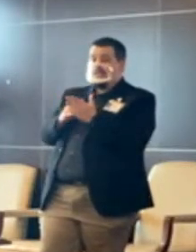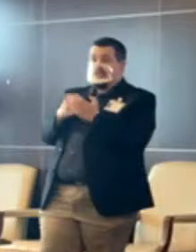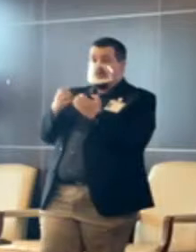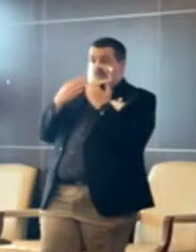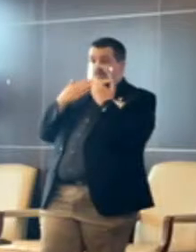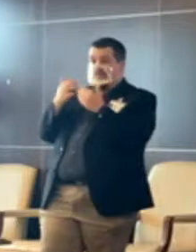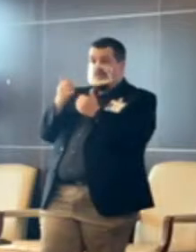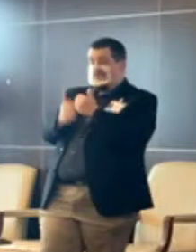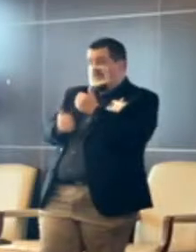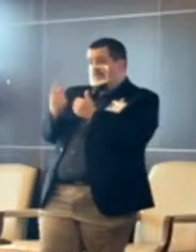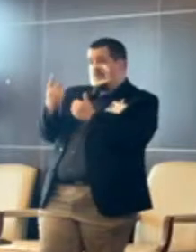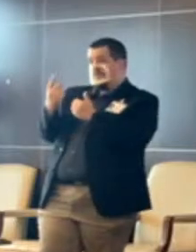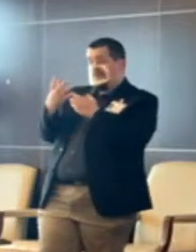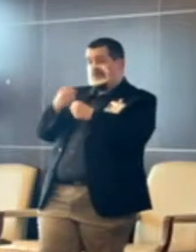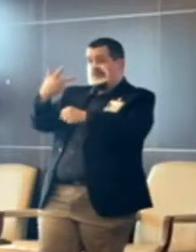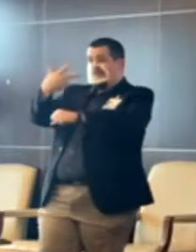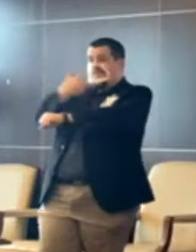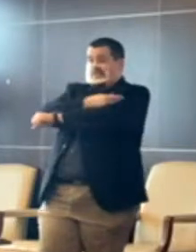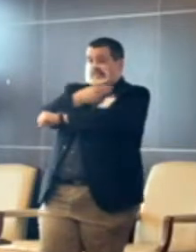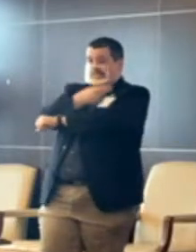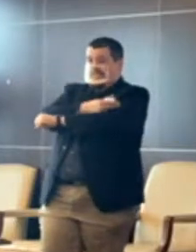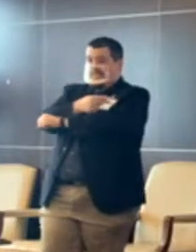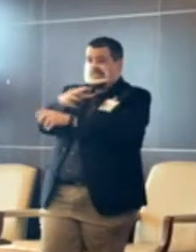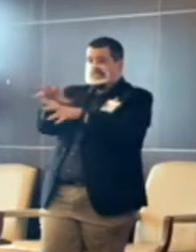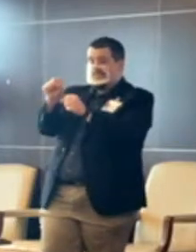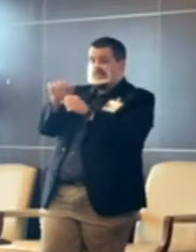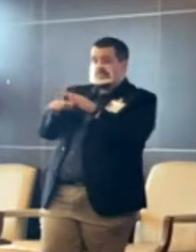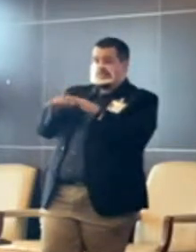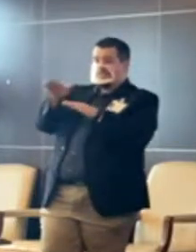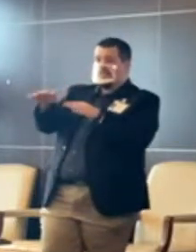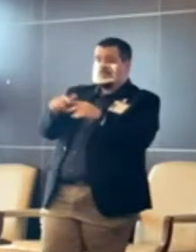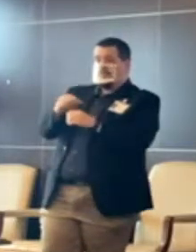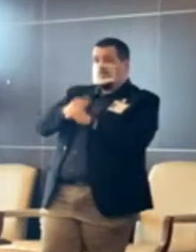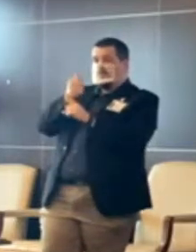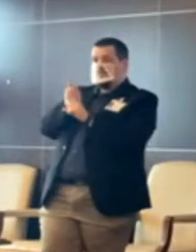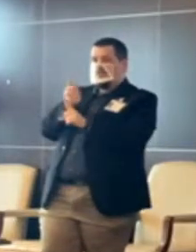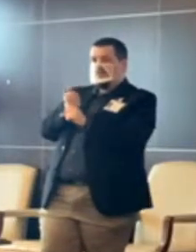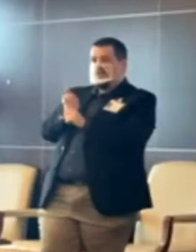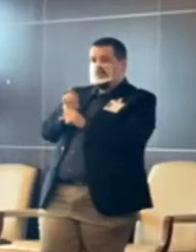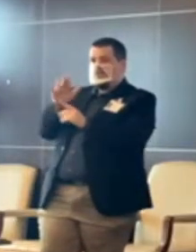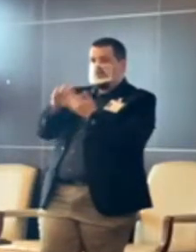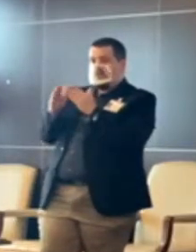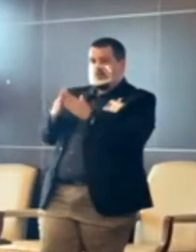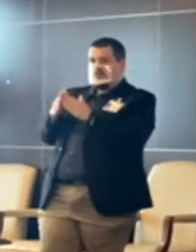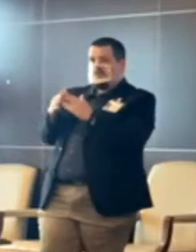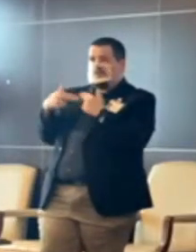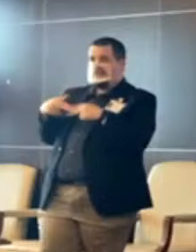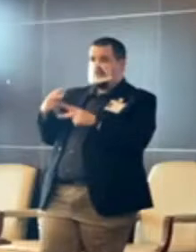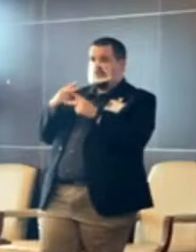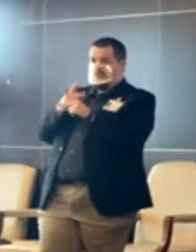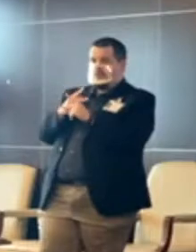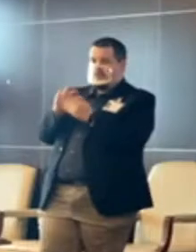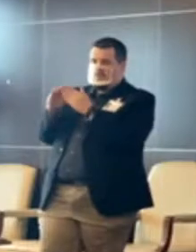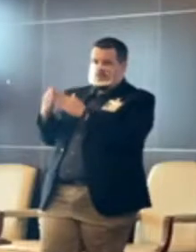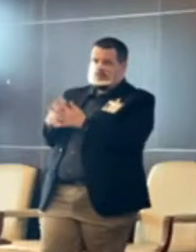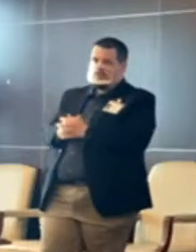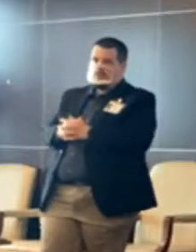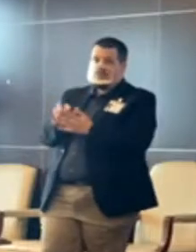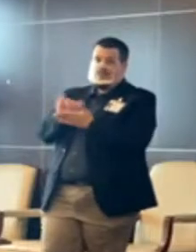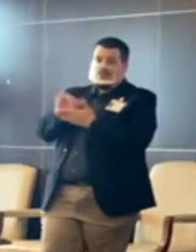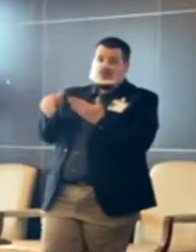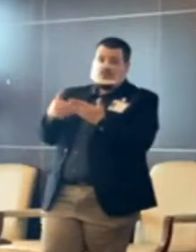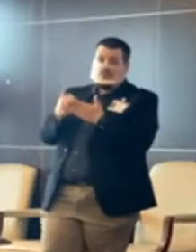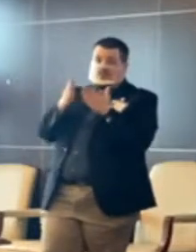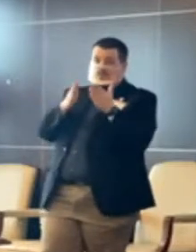thank everyone who's gotten a vaccine and taken that step to protect yourself, your community, and our health community. That's all of